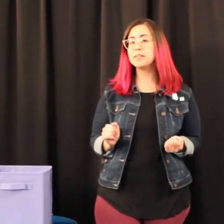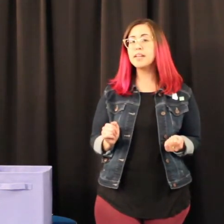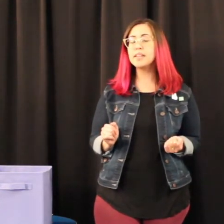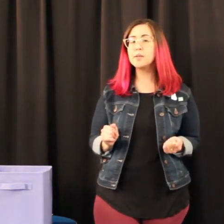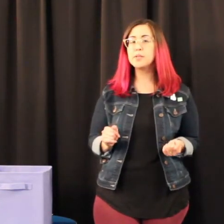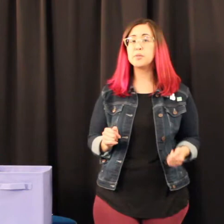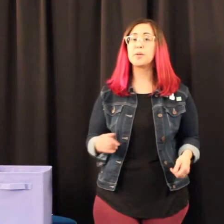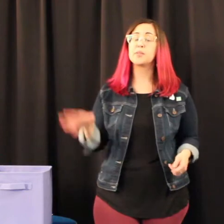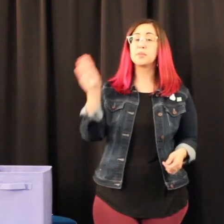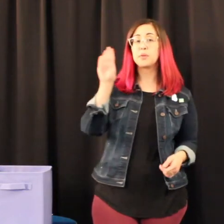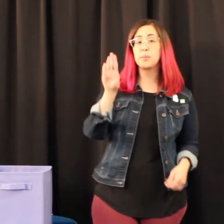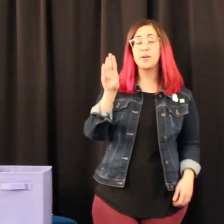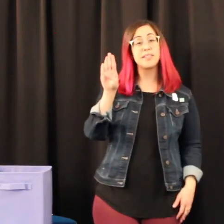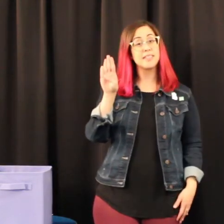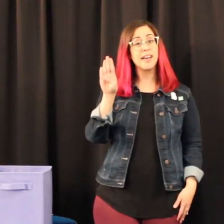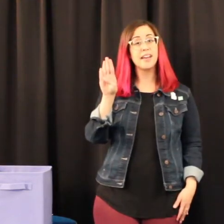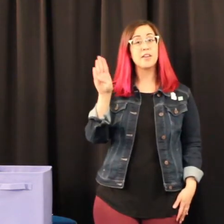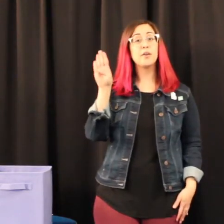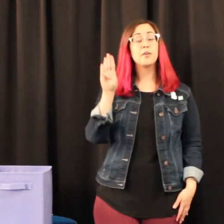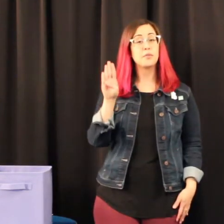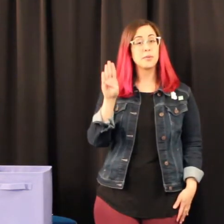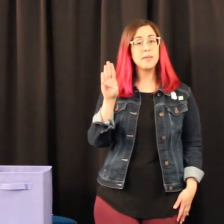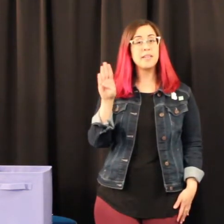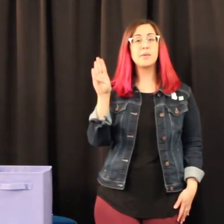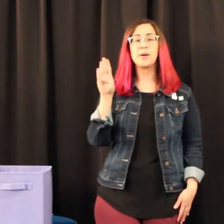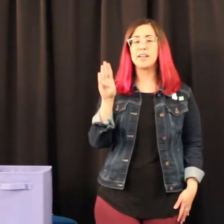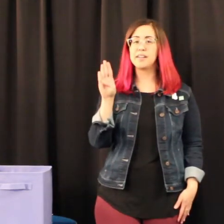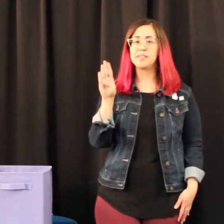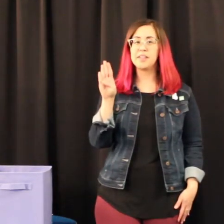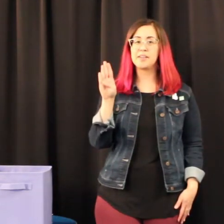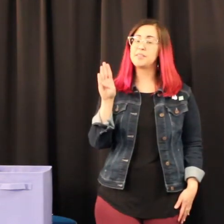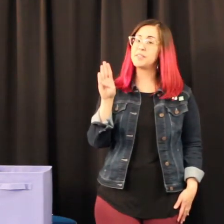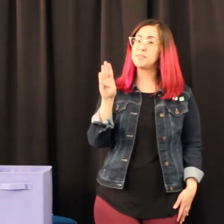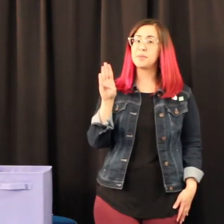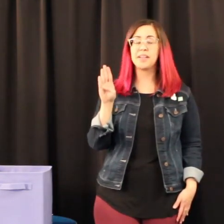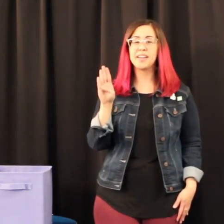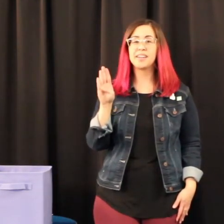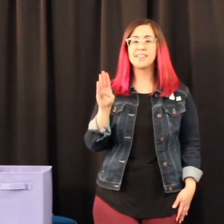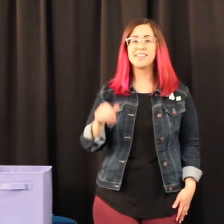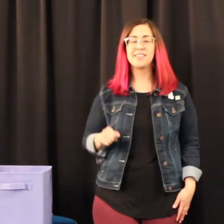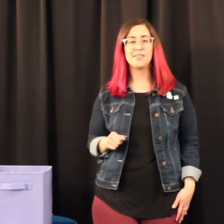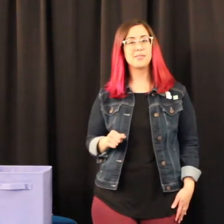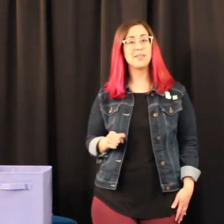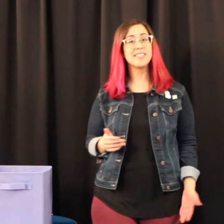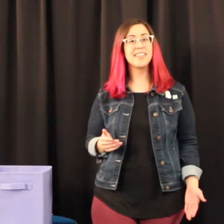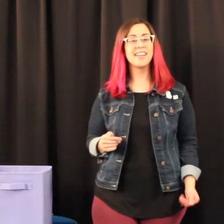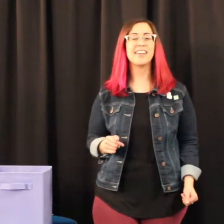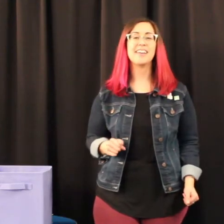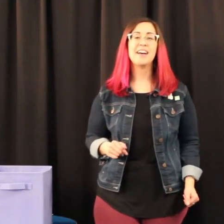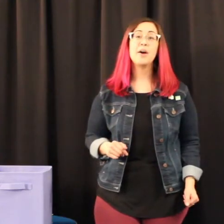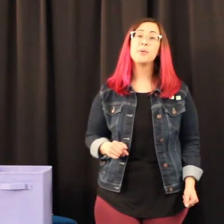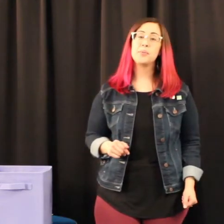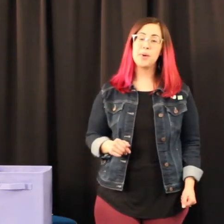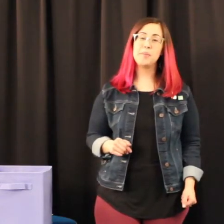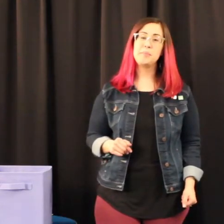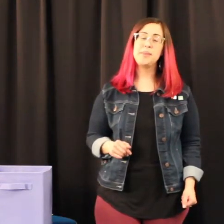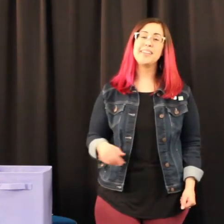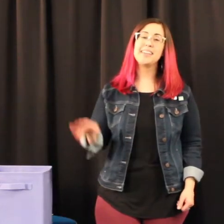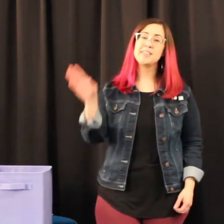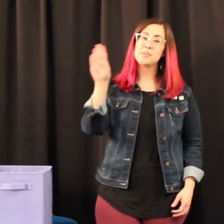sign language, you could also incorporate the sign for B or any of the letters if you would like. So let's sing. What begins with